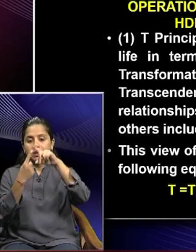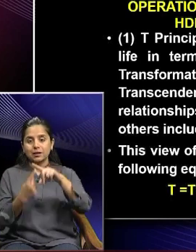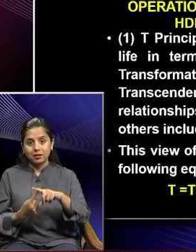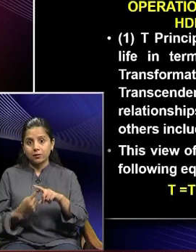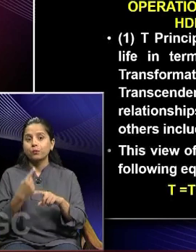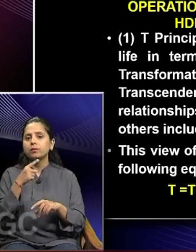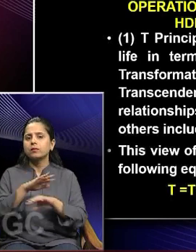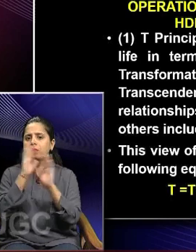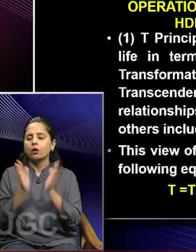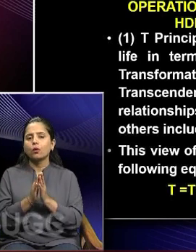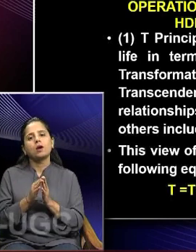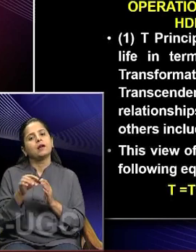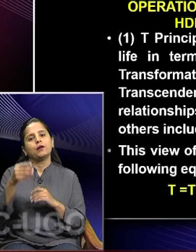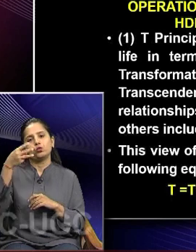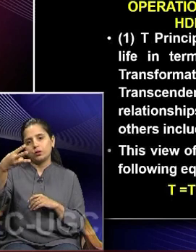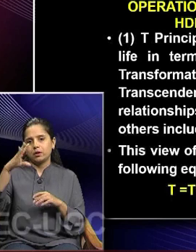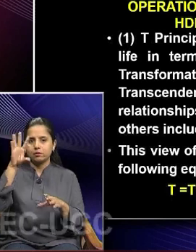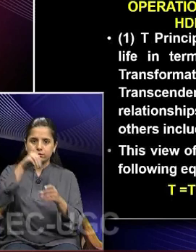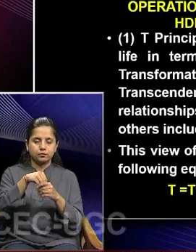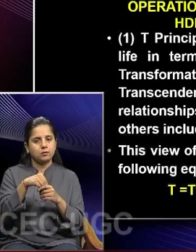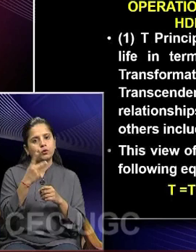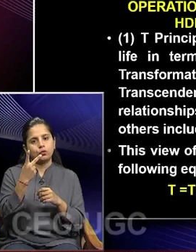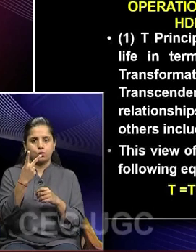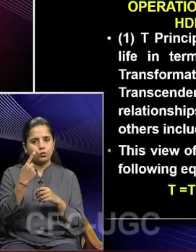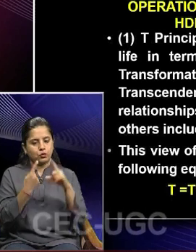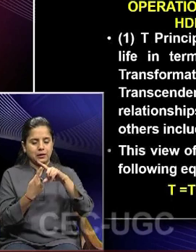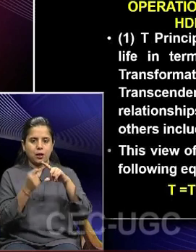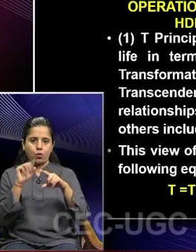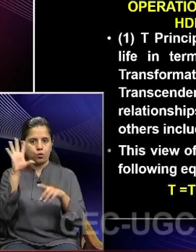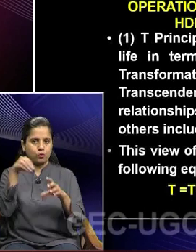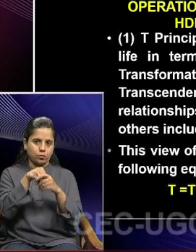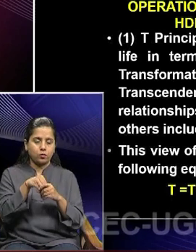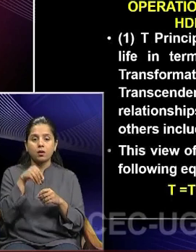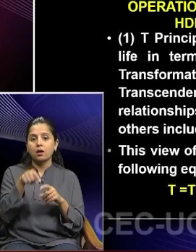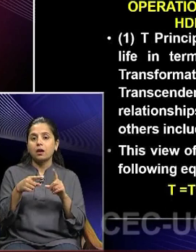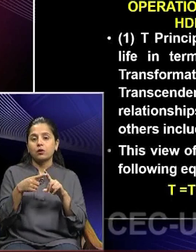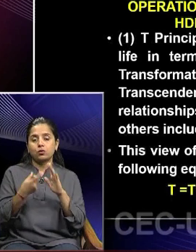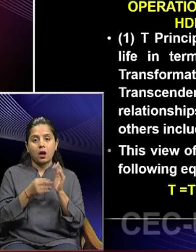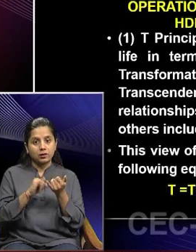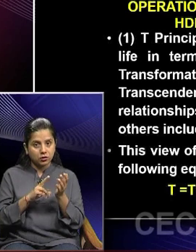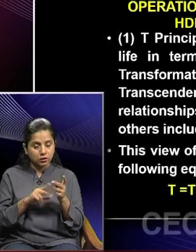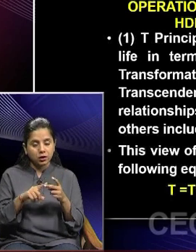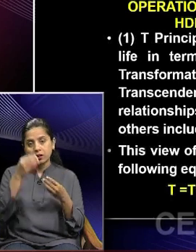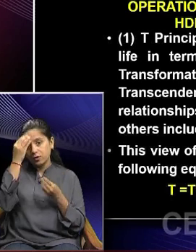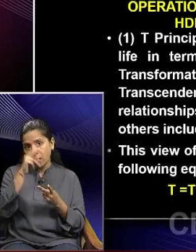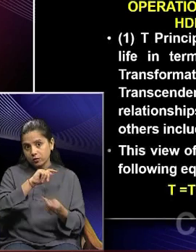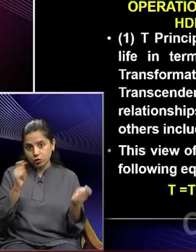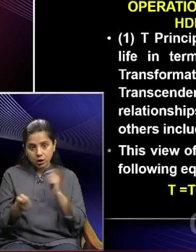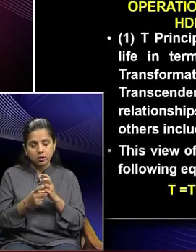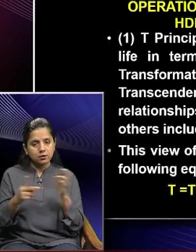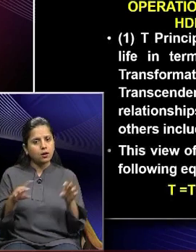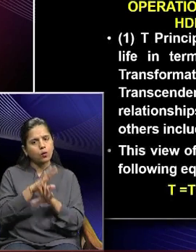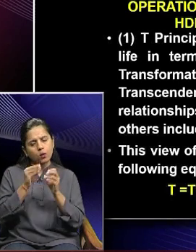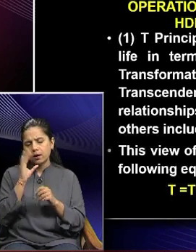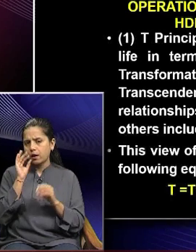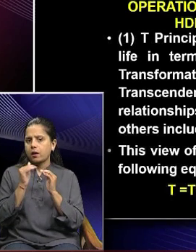total of all three. So transactional is equally important along with transformational and transcendental. So